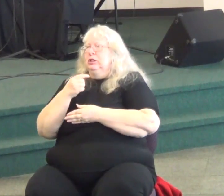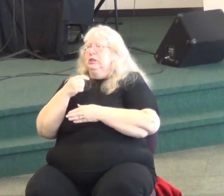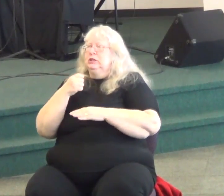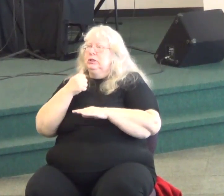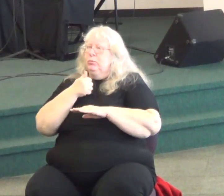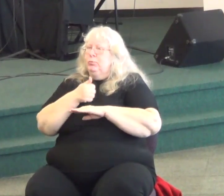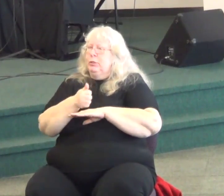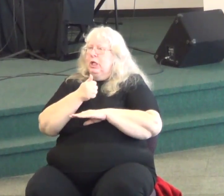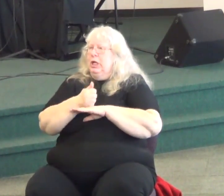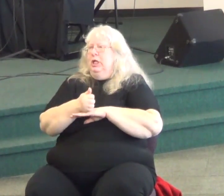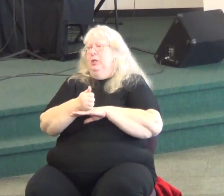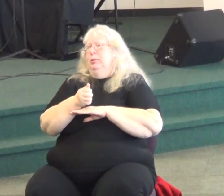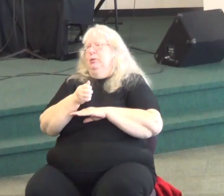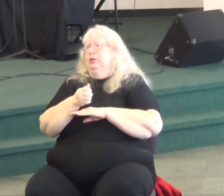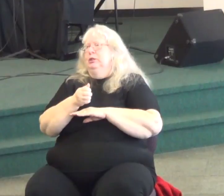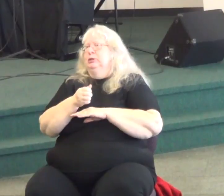the world how bad it is.